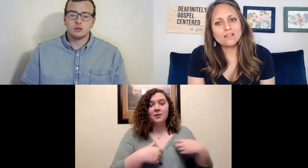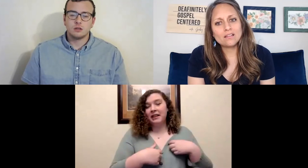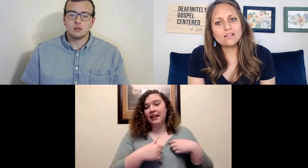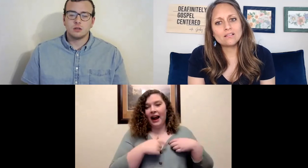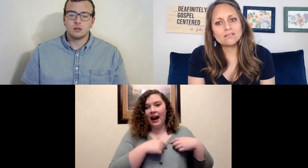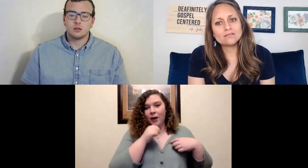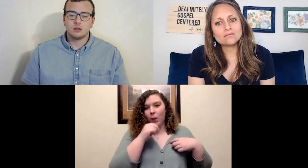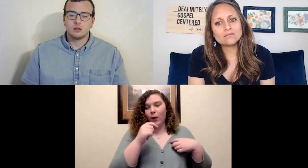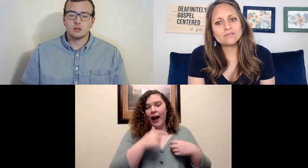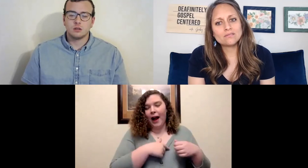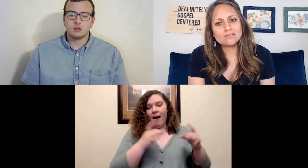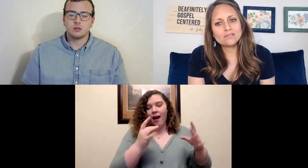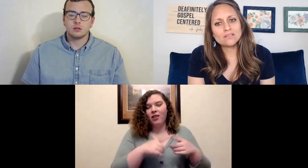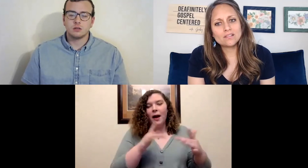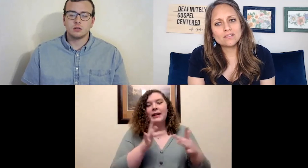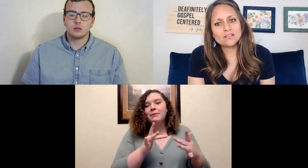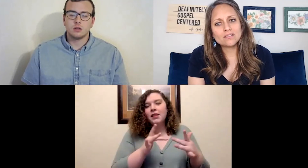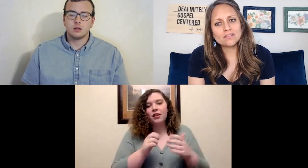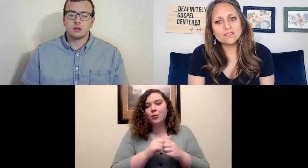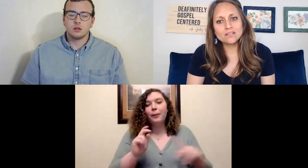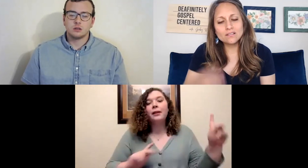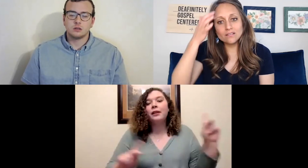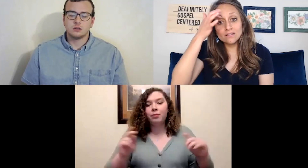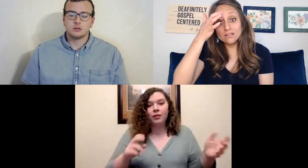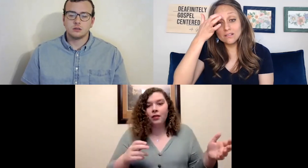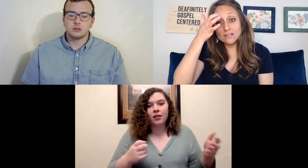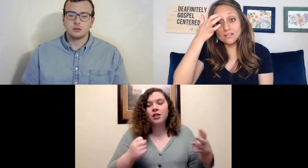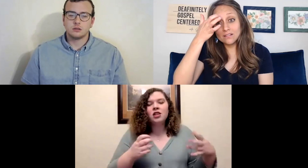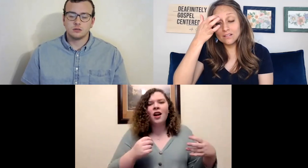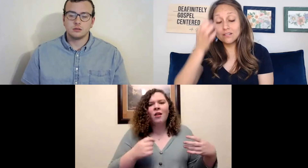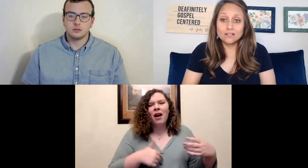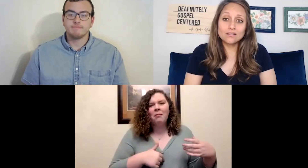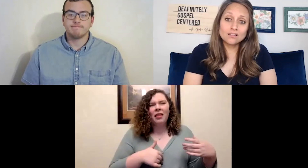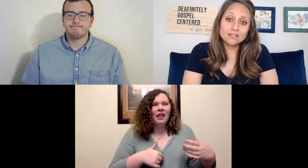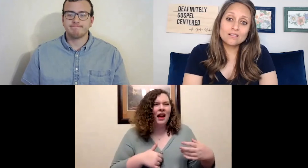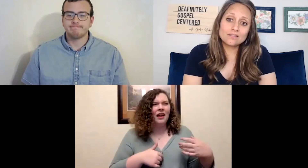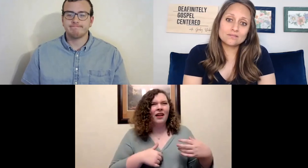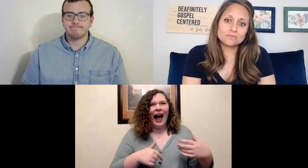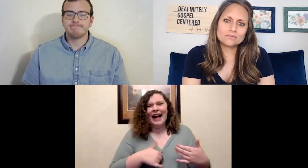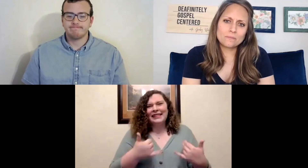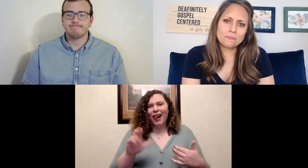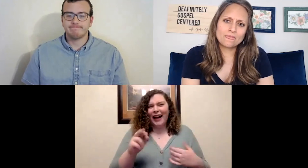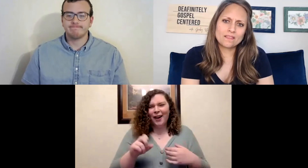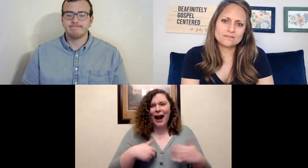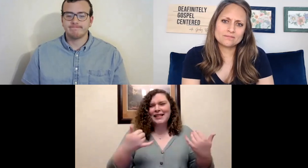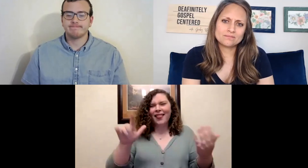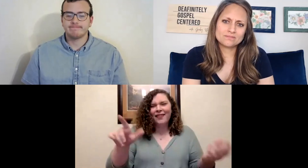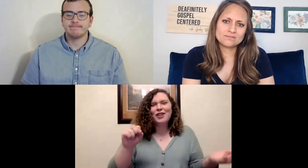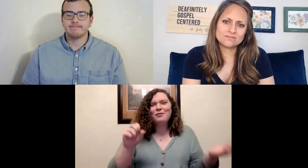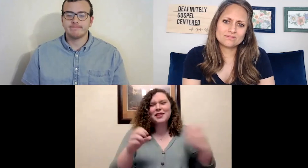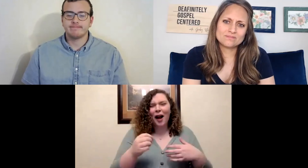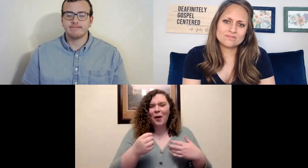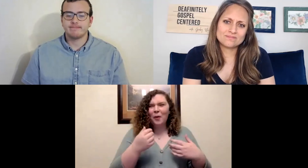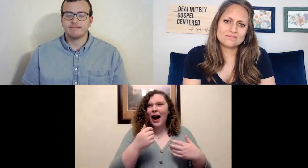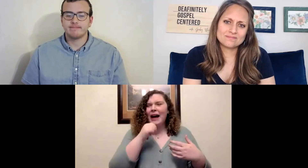I think a healthy relationship is not as much about keeping in touch with people It's